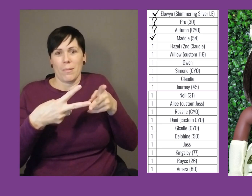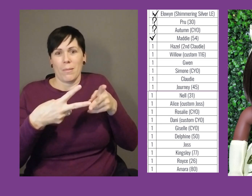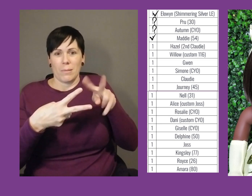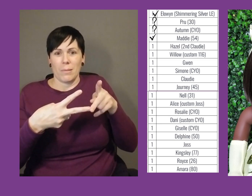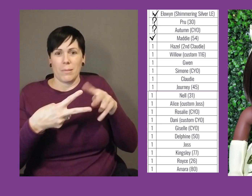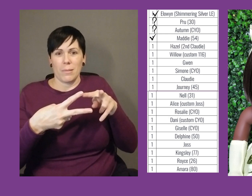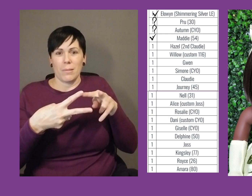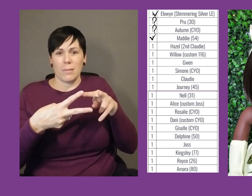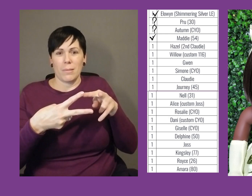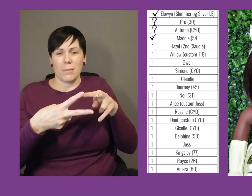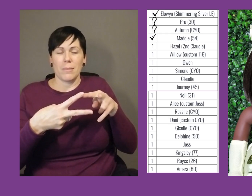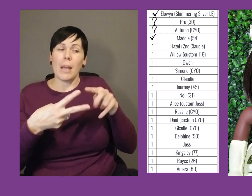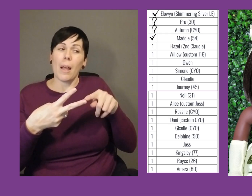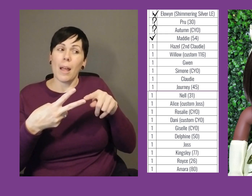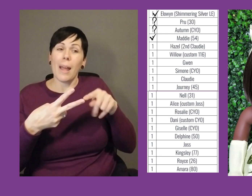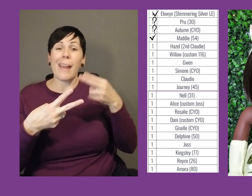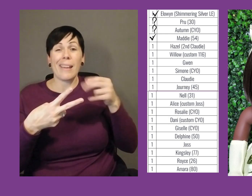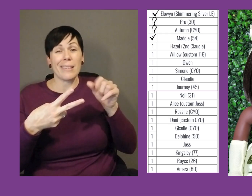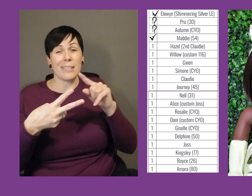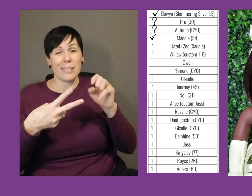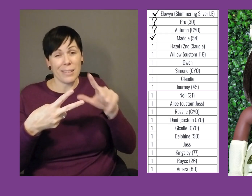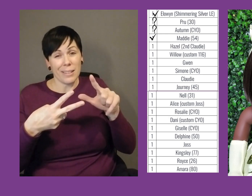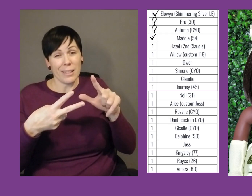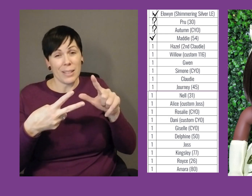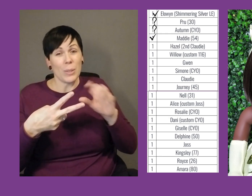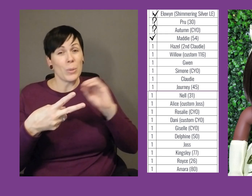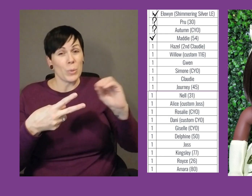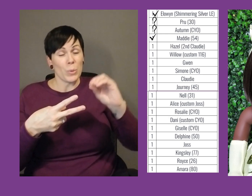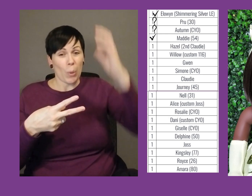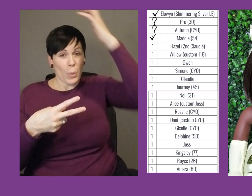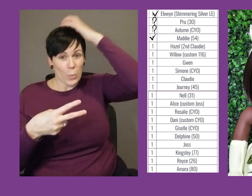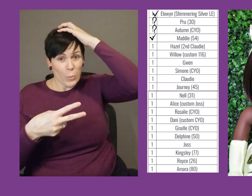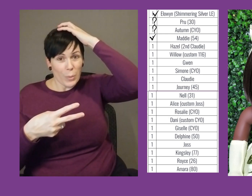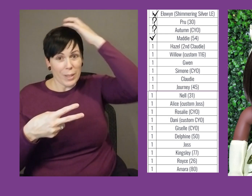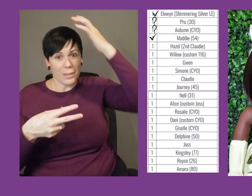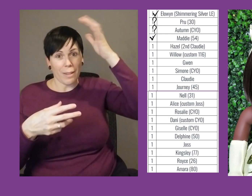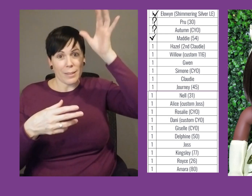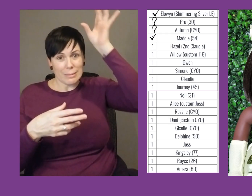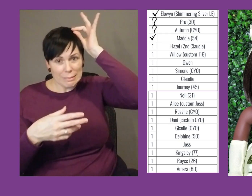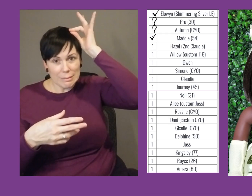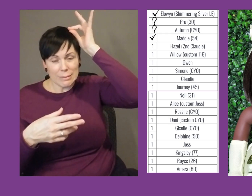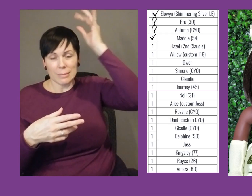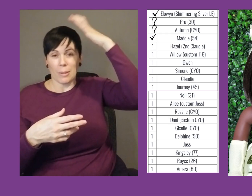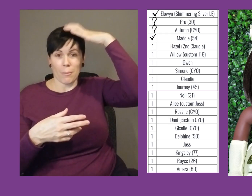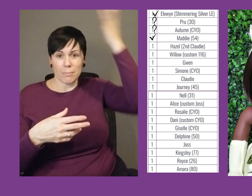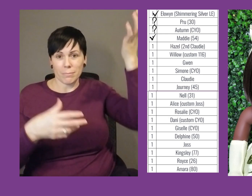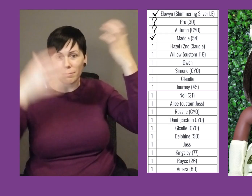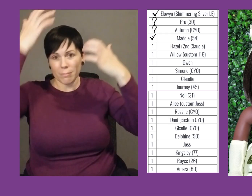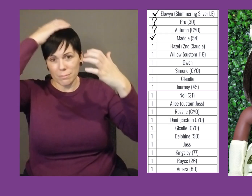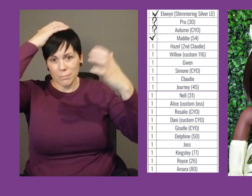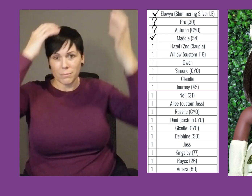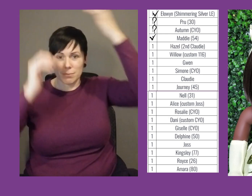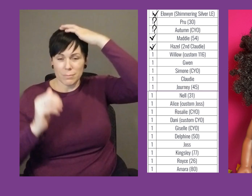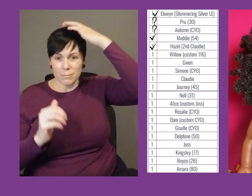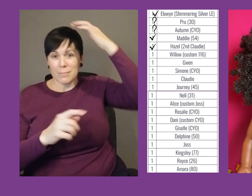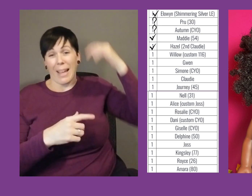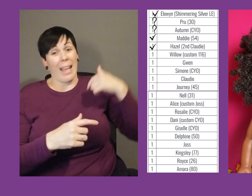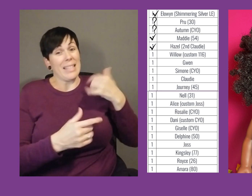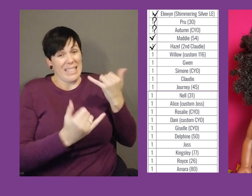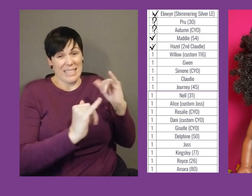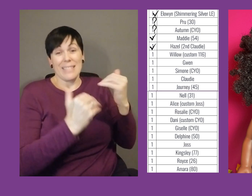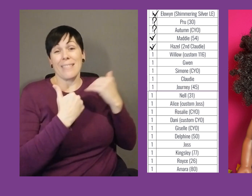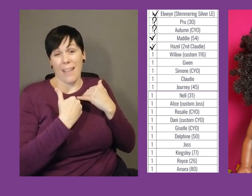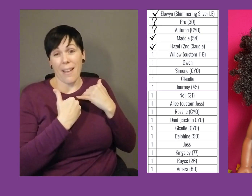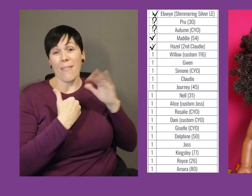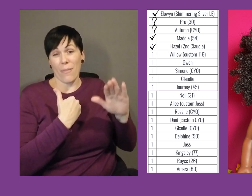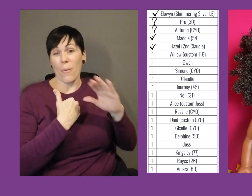Hazel because she doesn't have a wig glued down. So I could turn her back into Claudie anytime, but I can also have the flexibility of putting any wig on